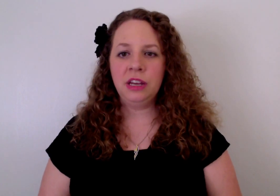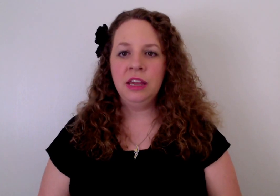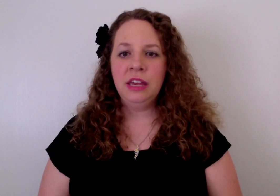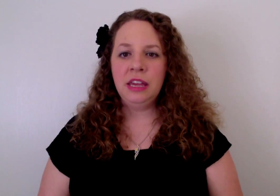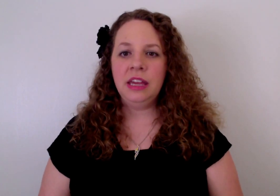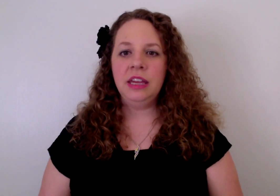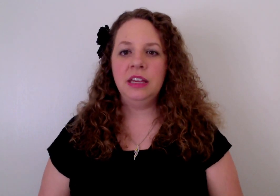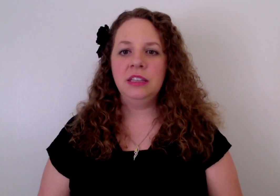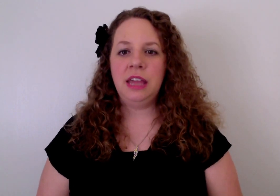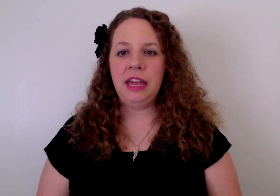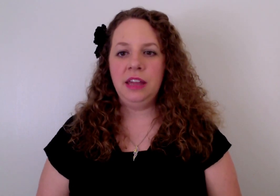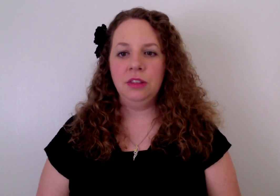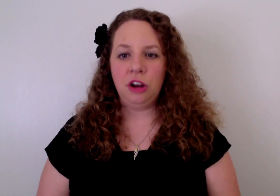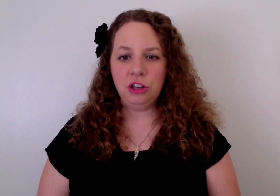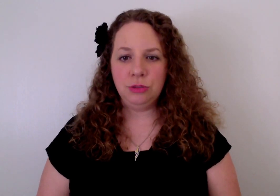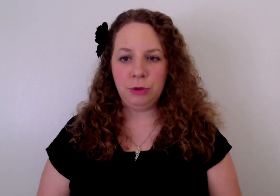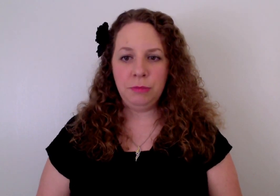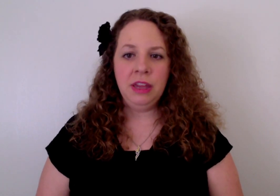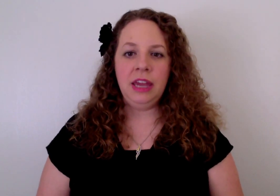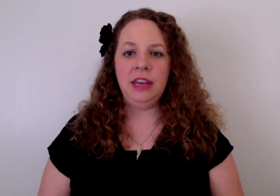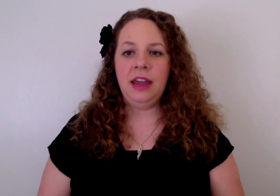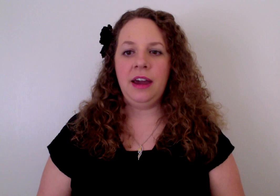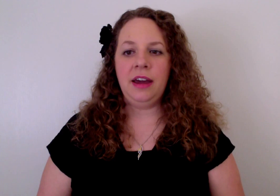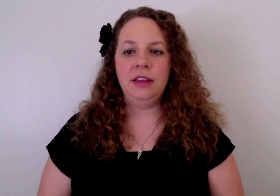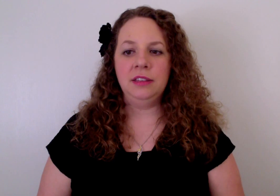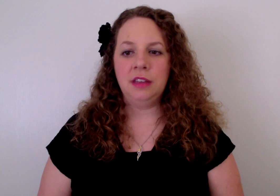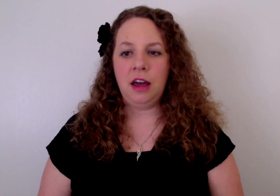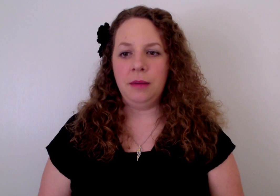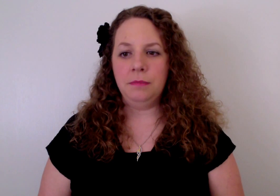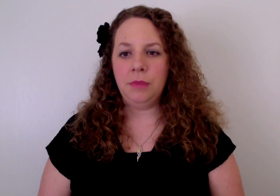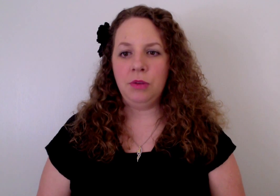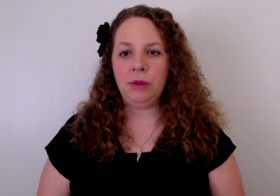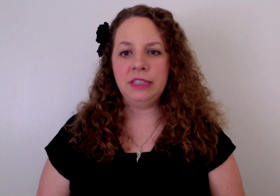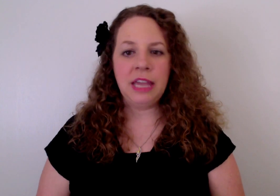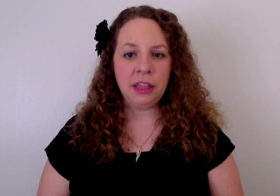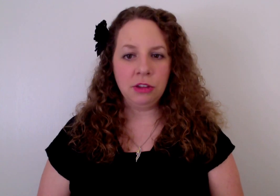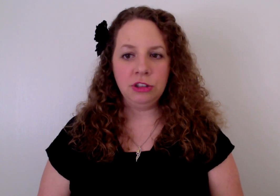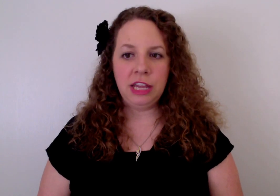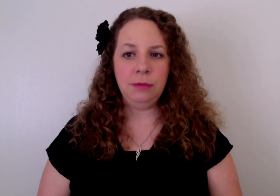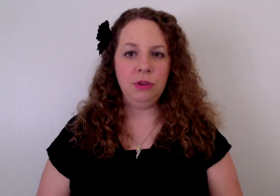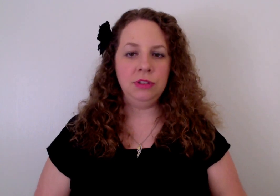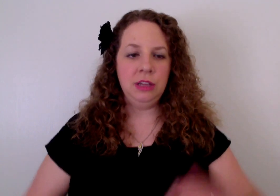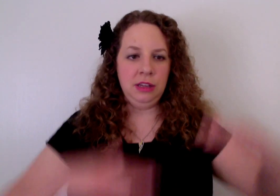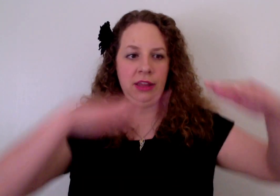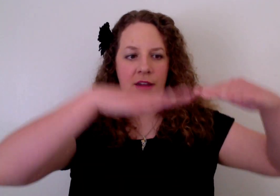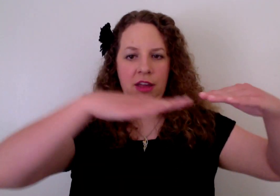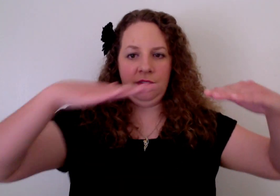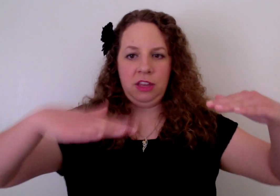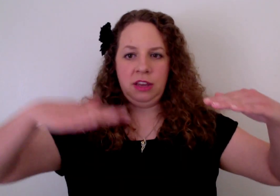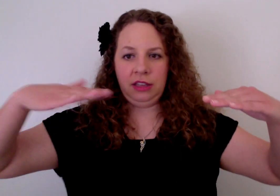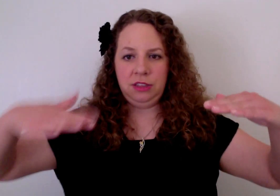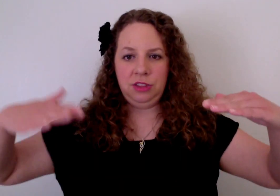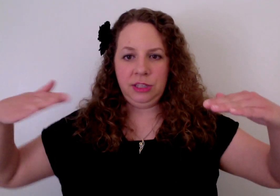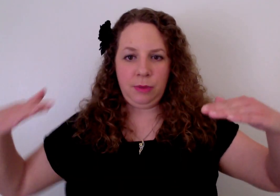is a large room and it has rectangular tables like kind of connected this way